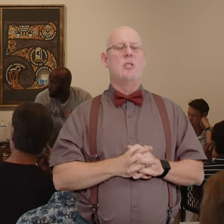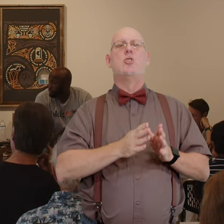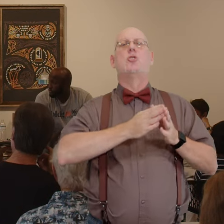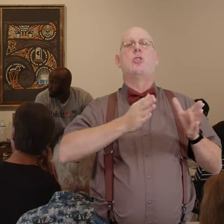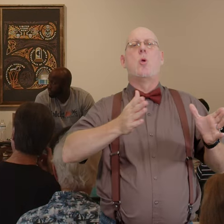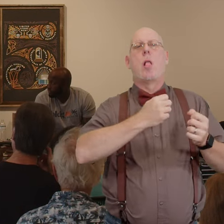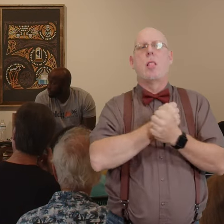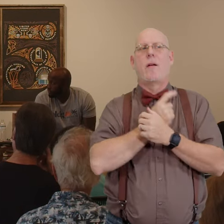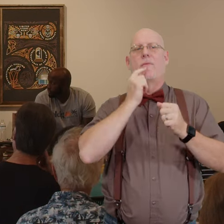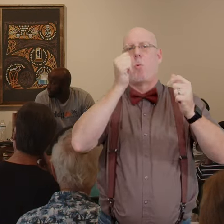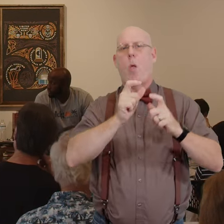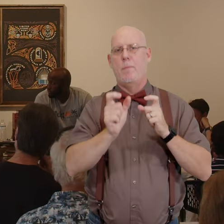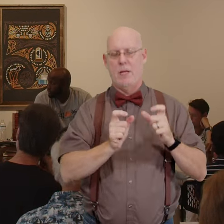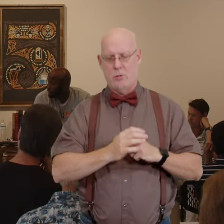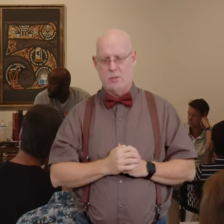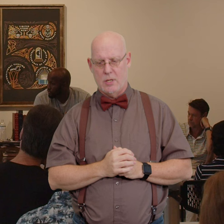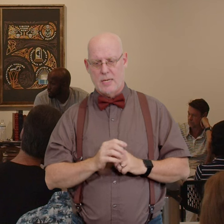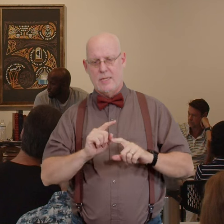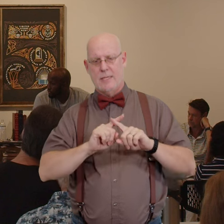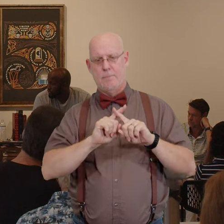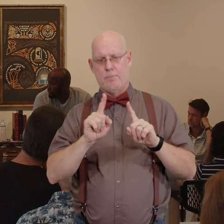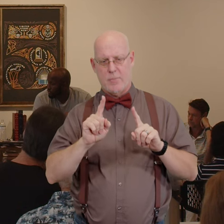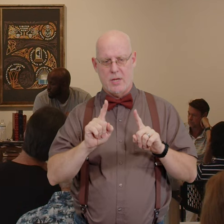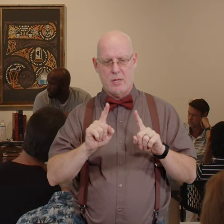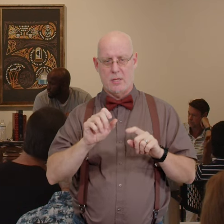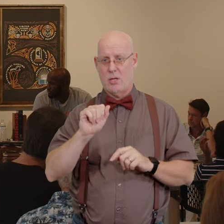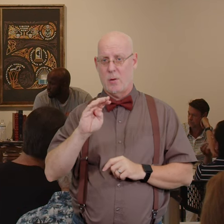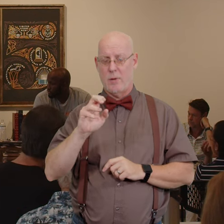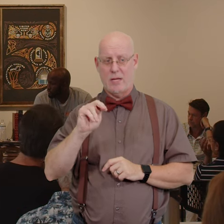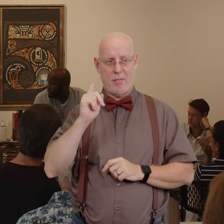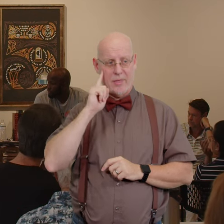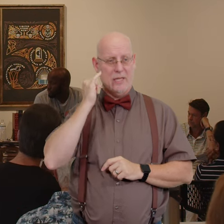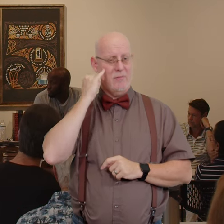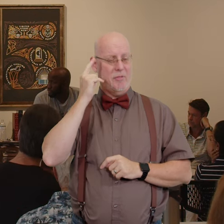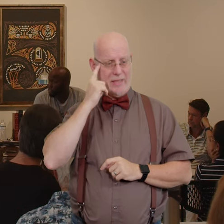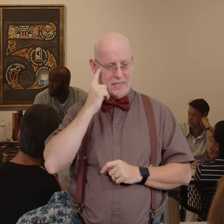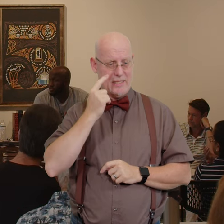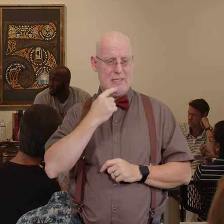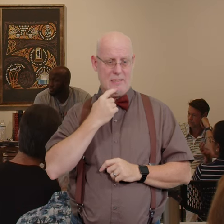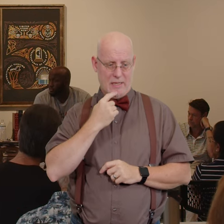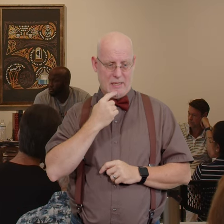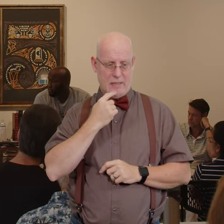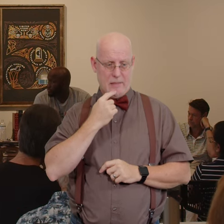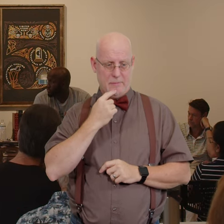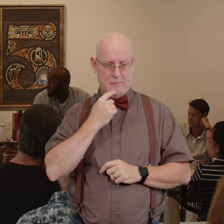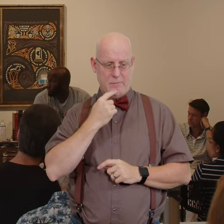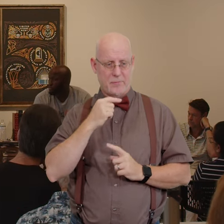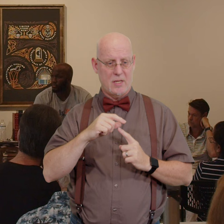a generalized love for all people, but even the Arminian, I think if they're thinking, would say there's